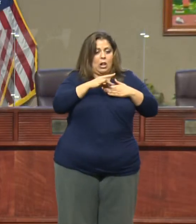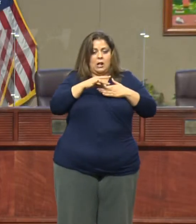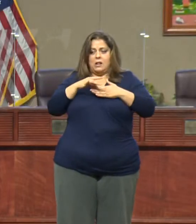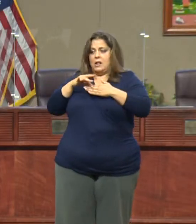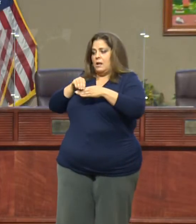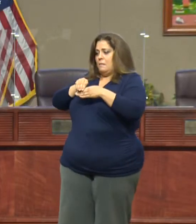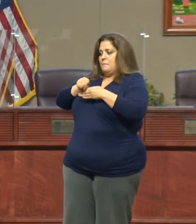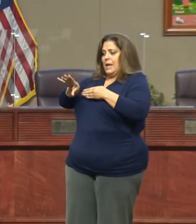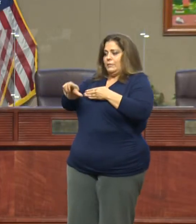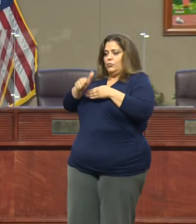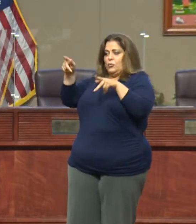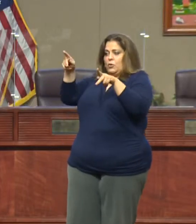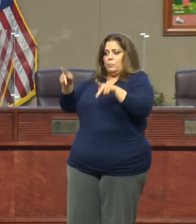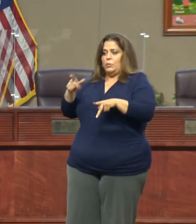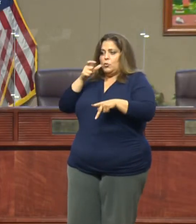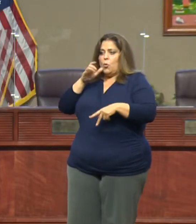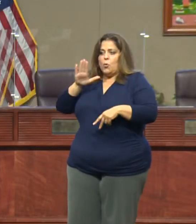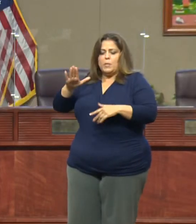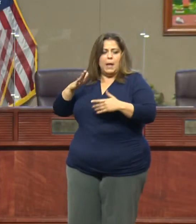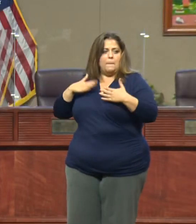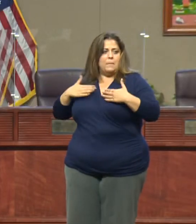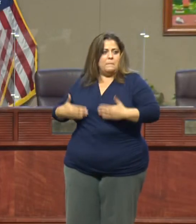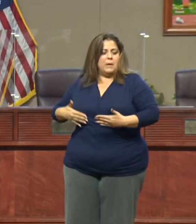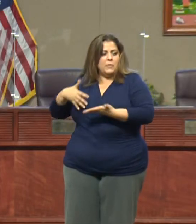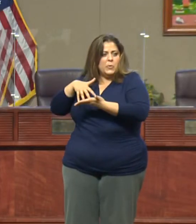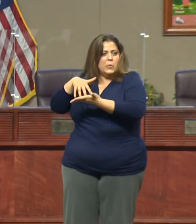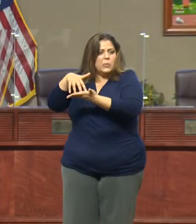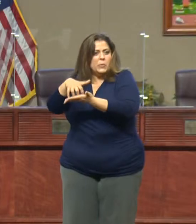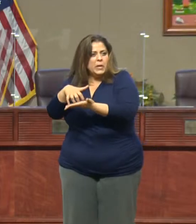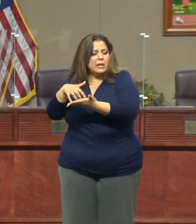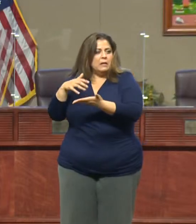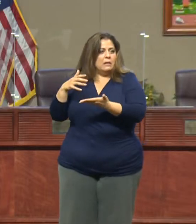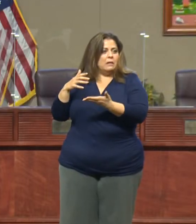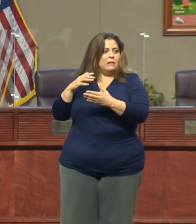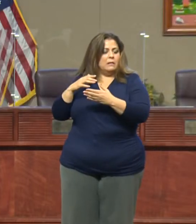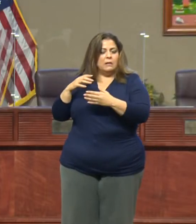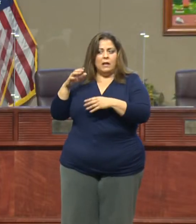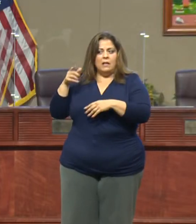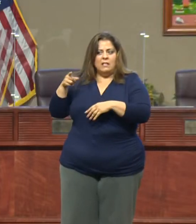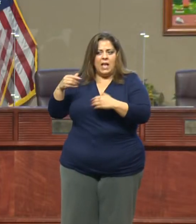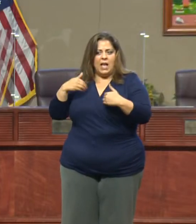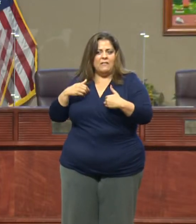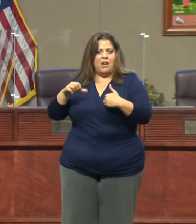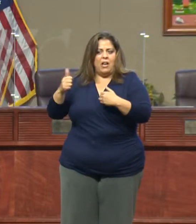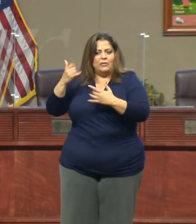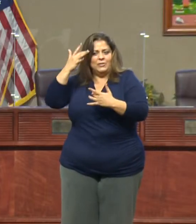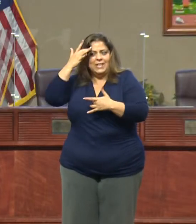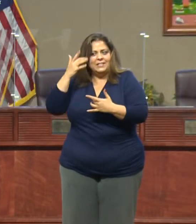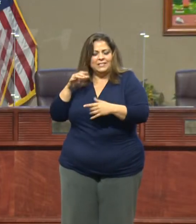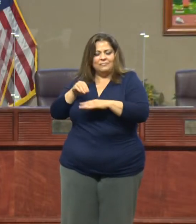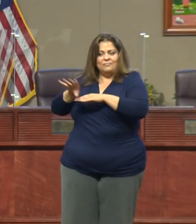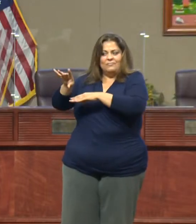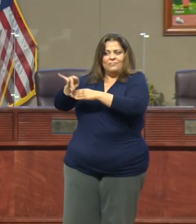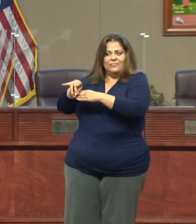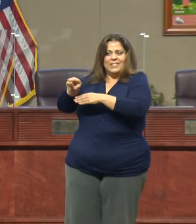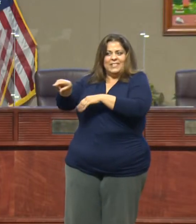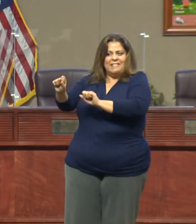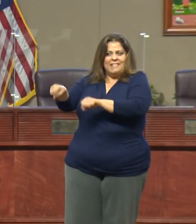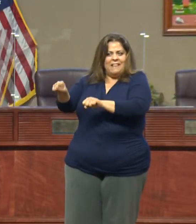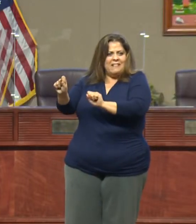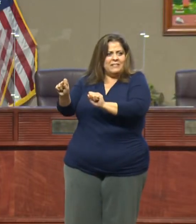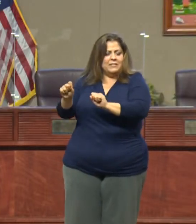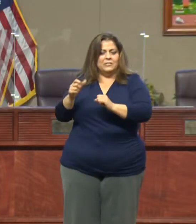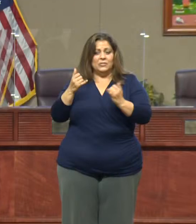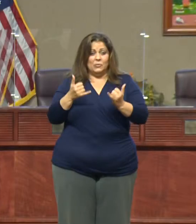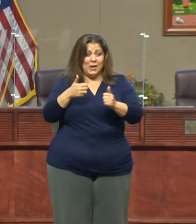to someone that is immune suppressed or someone that is with the pre-existing conditions. So it's now on the individual if they want to